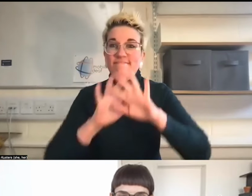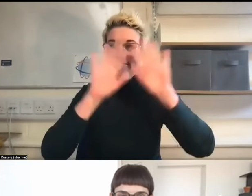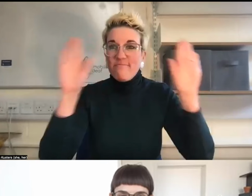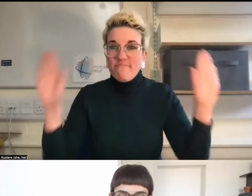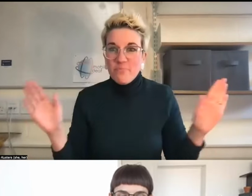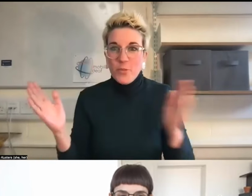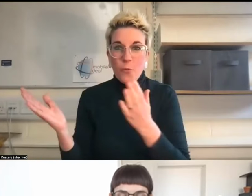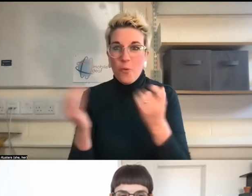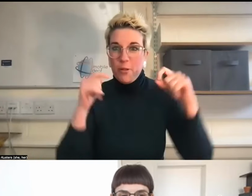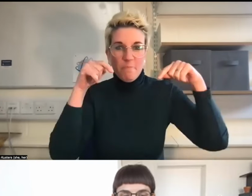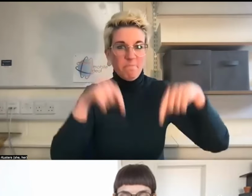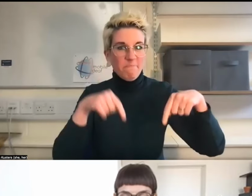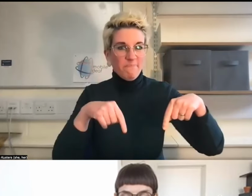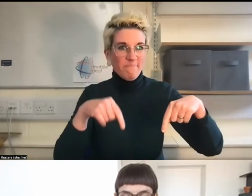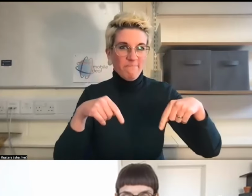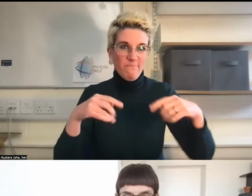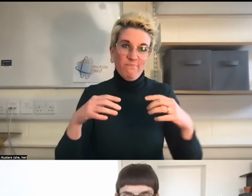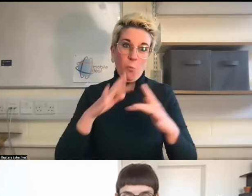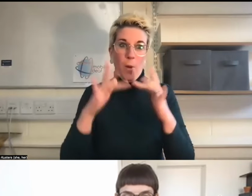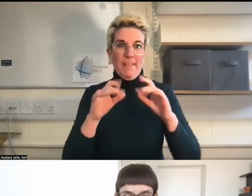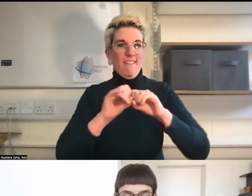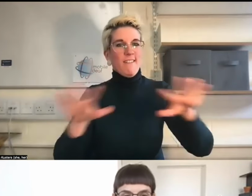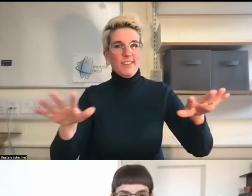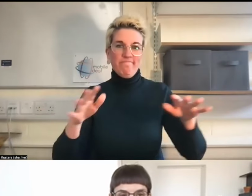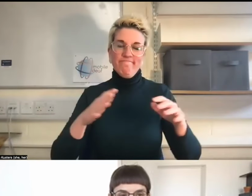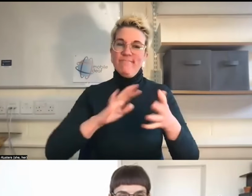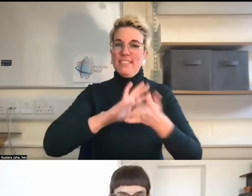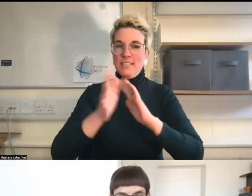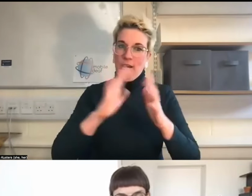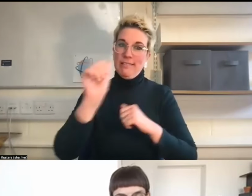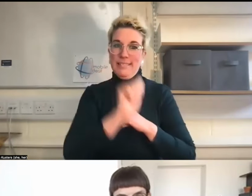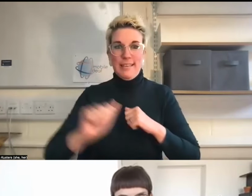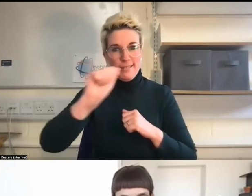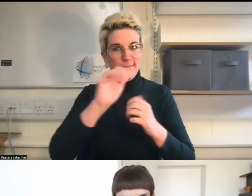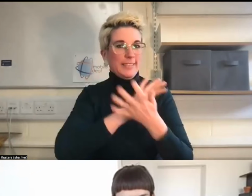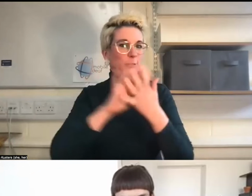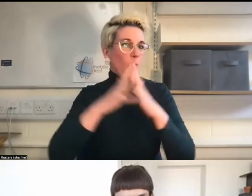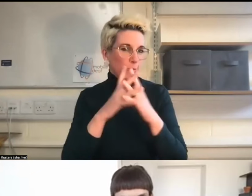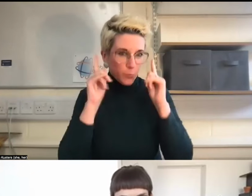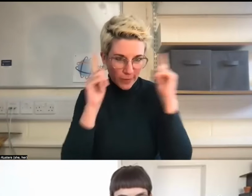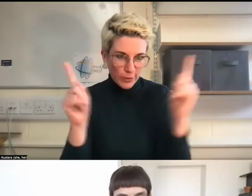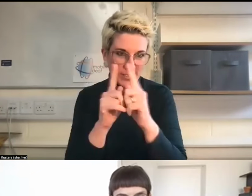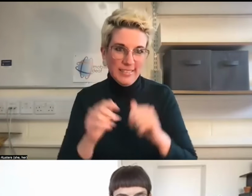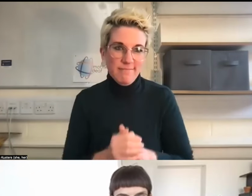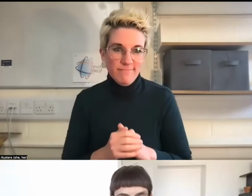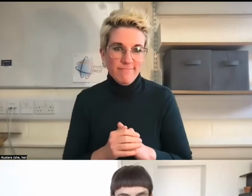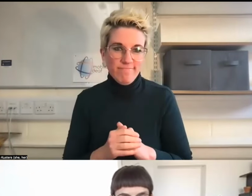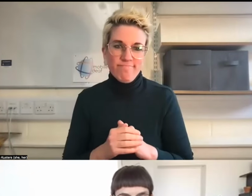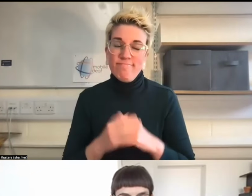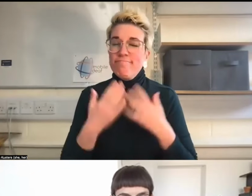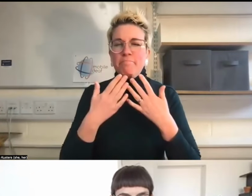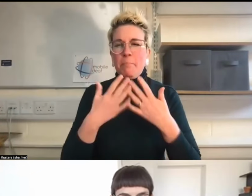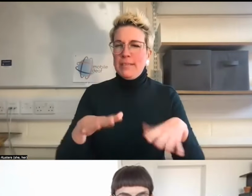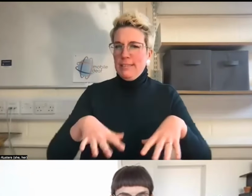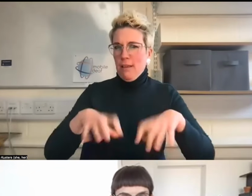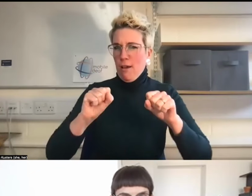Great. So, welcome everybody to our webinar from Signs